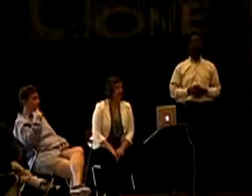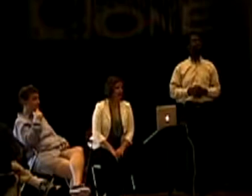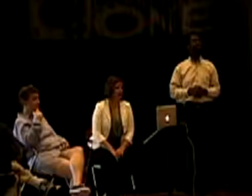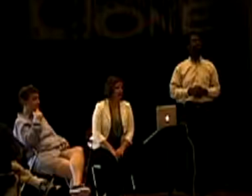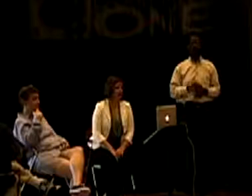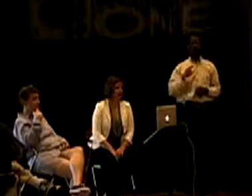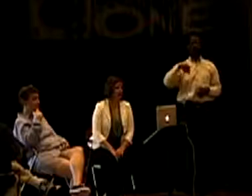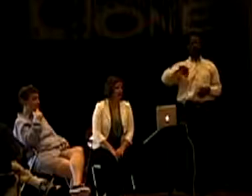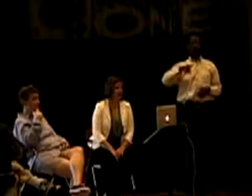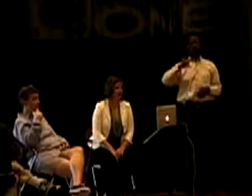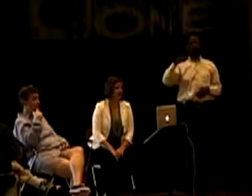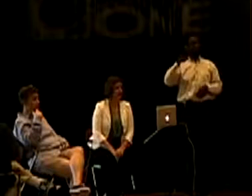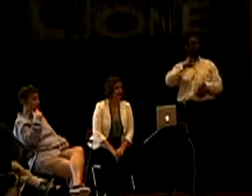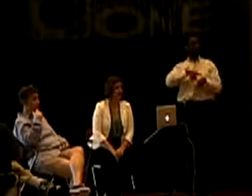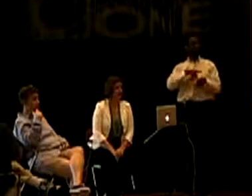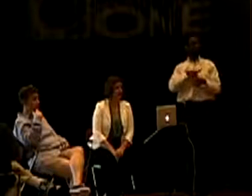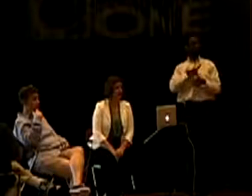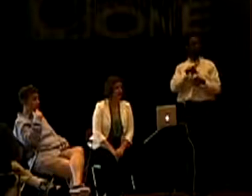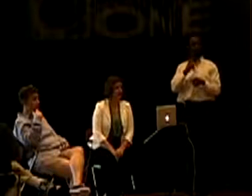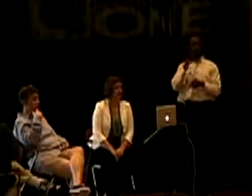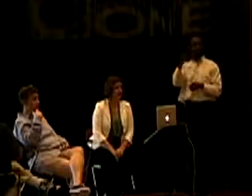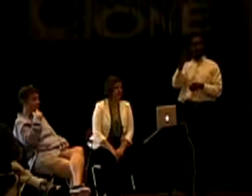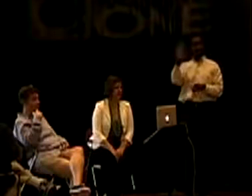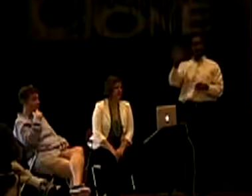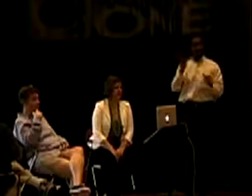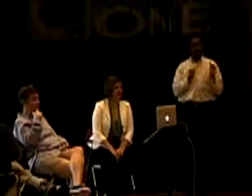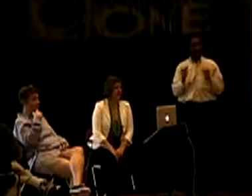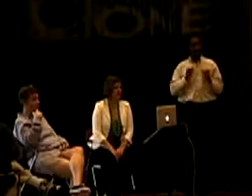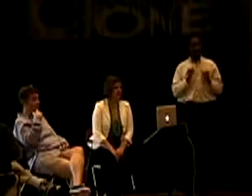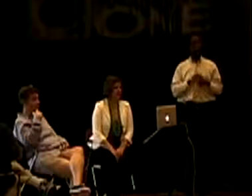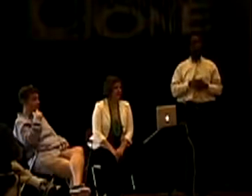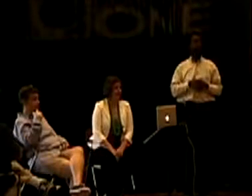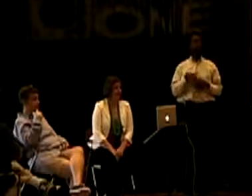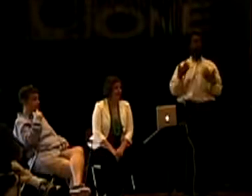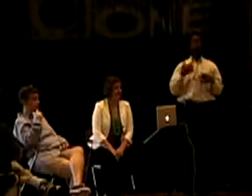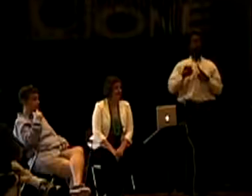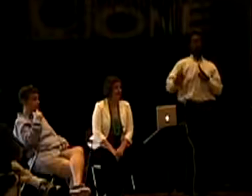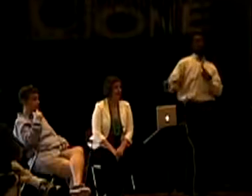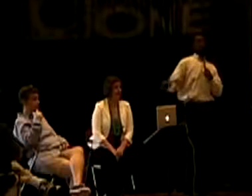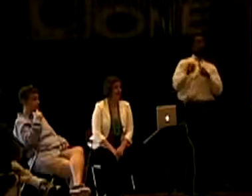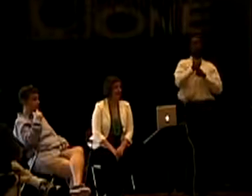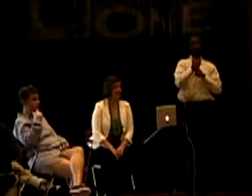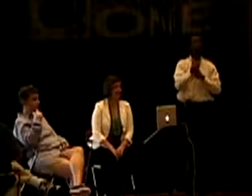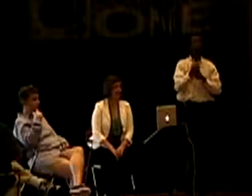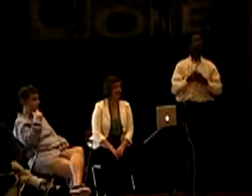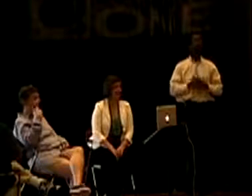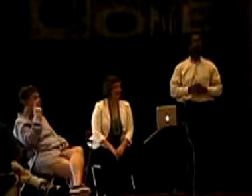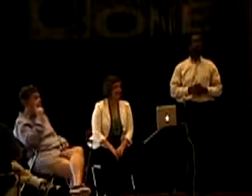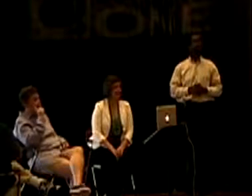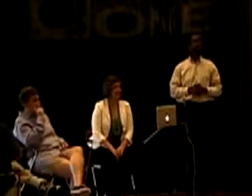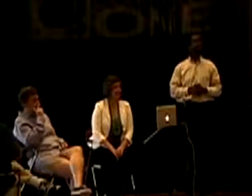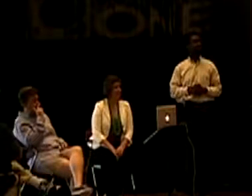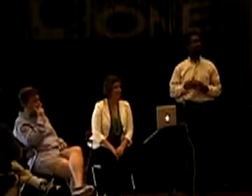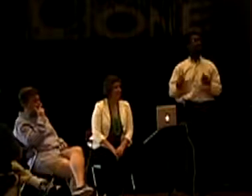Well, that's it. I'm coming to participate in the show for the first time. Wow, what an